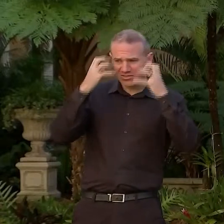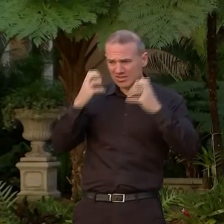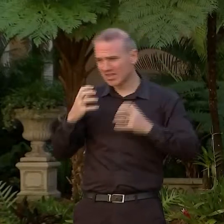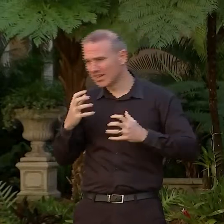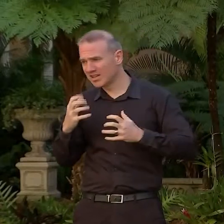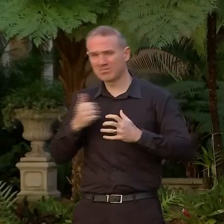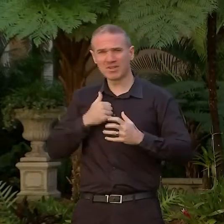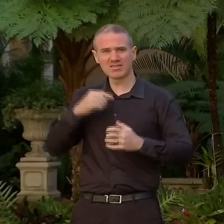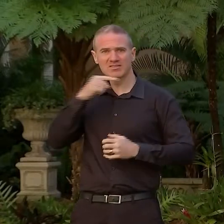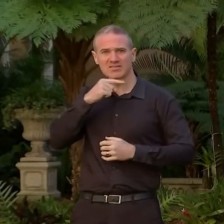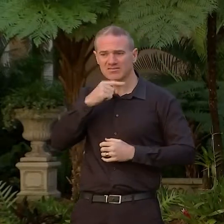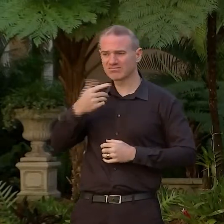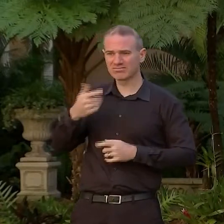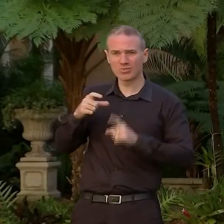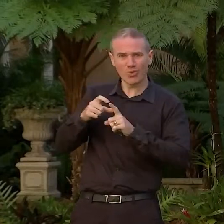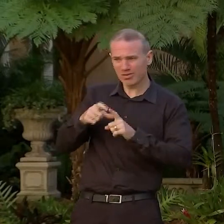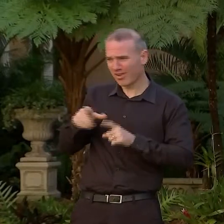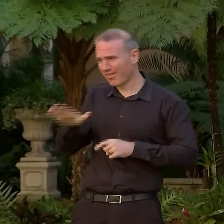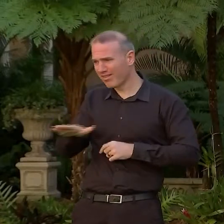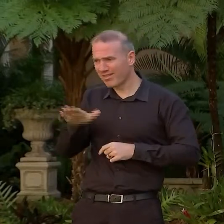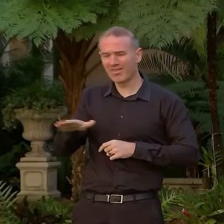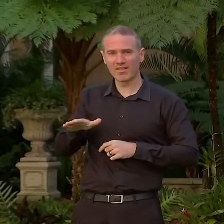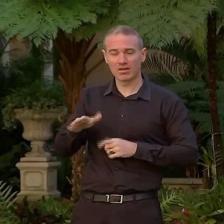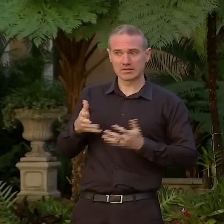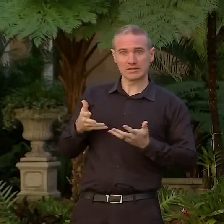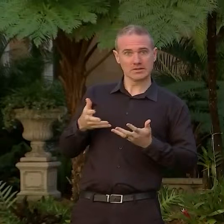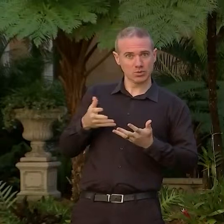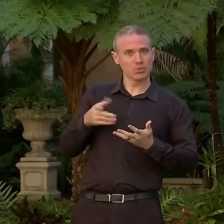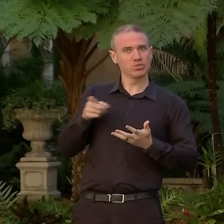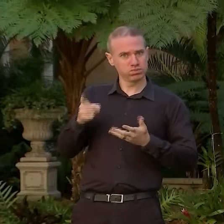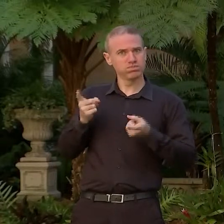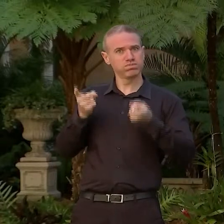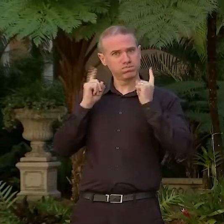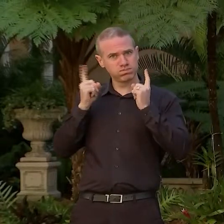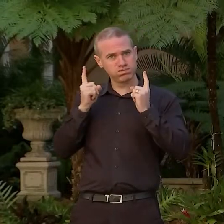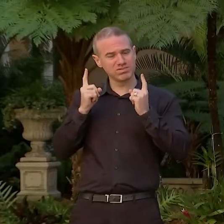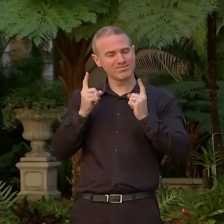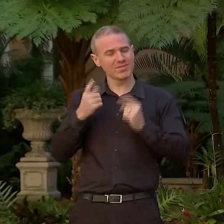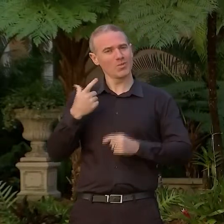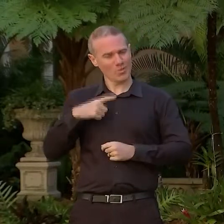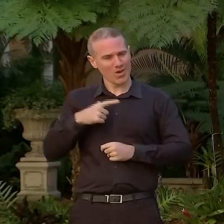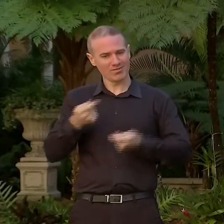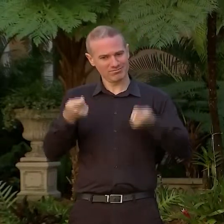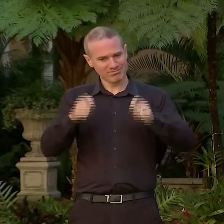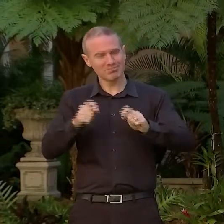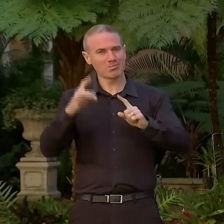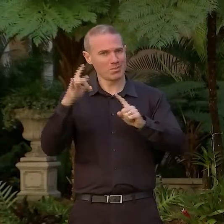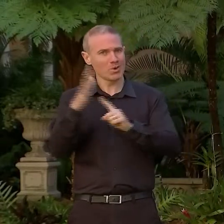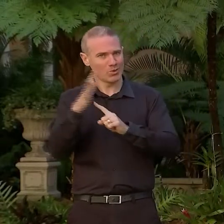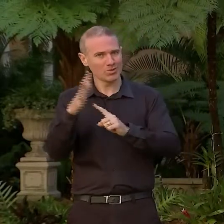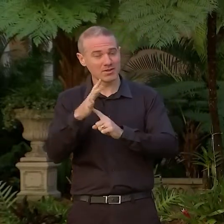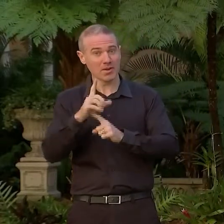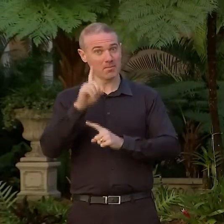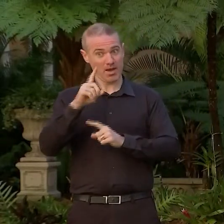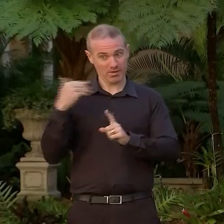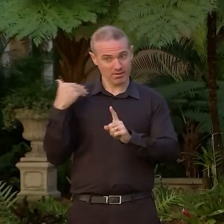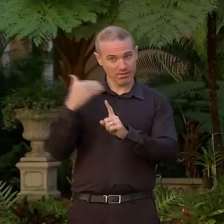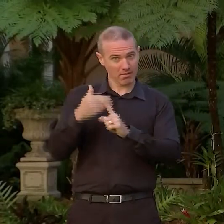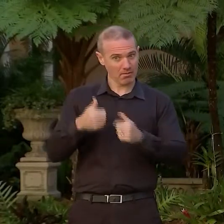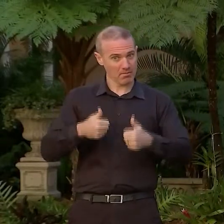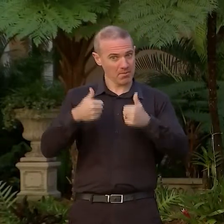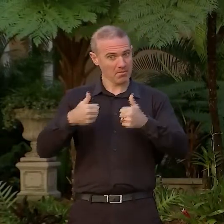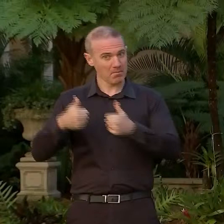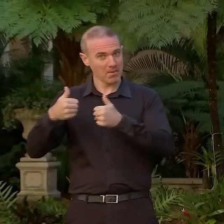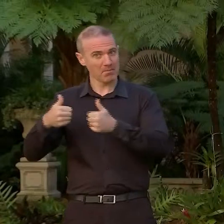to avoid. So the results so far are very, very promising. We need to continue to see low